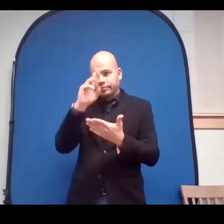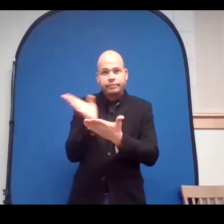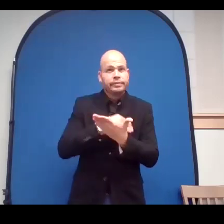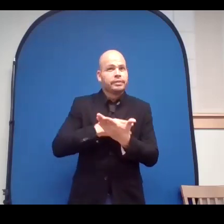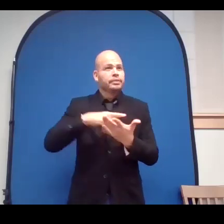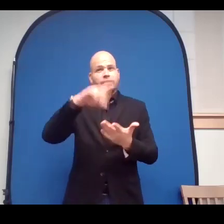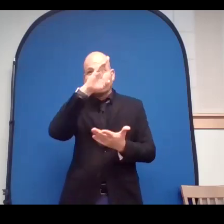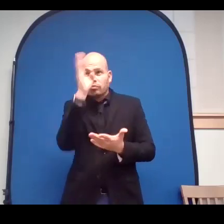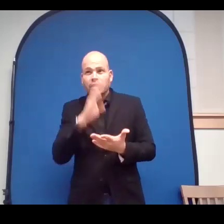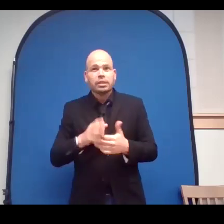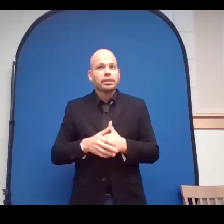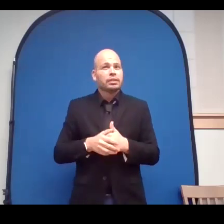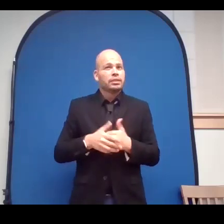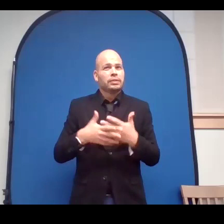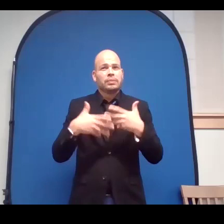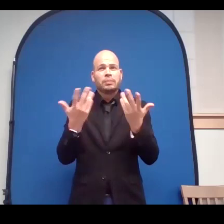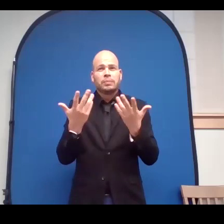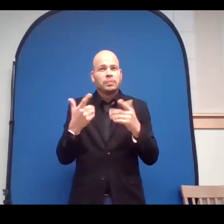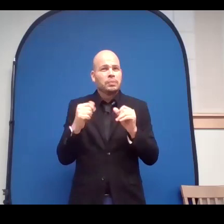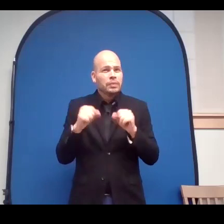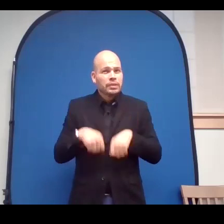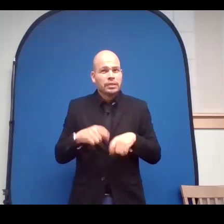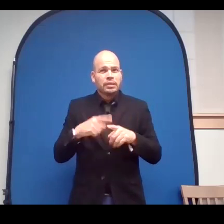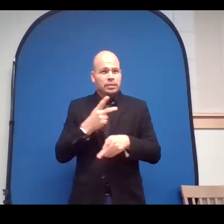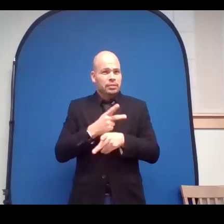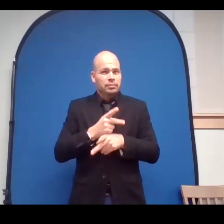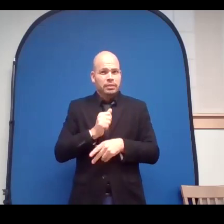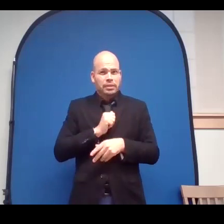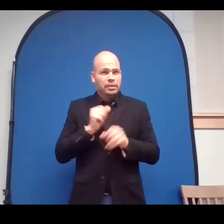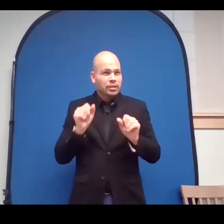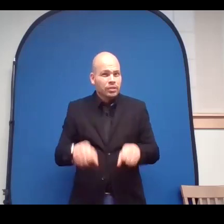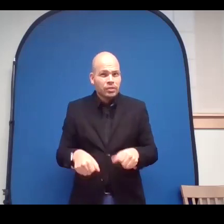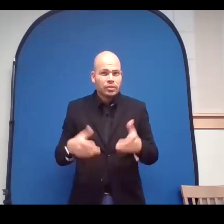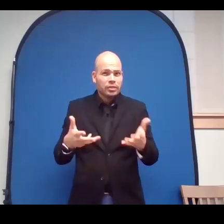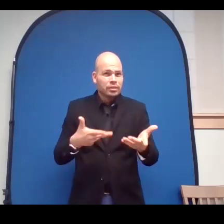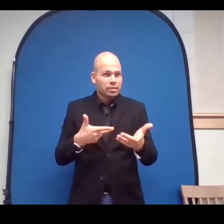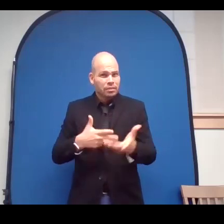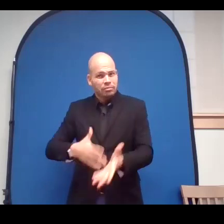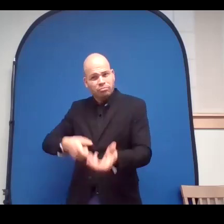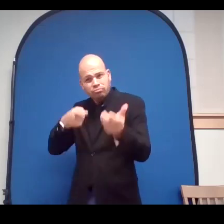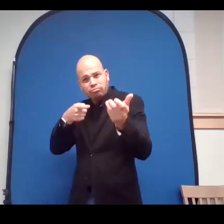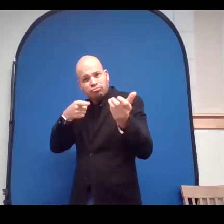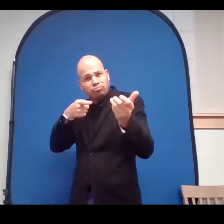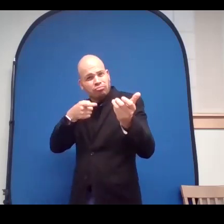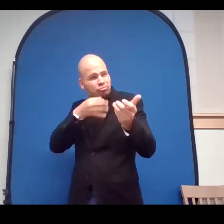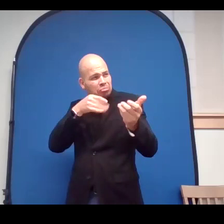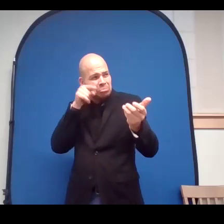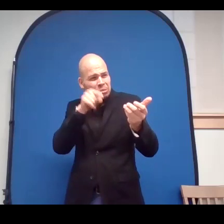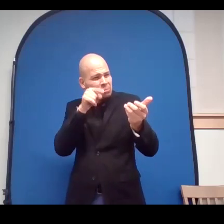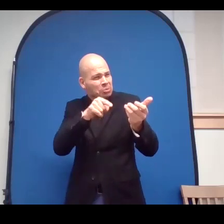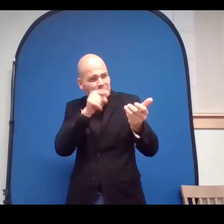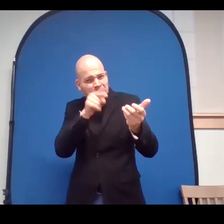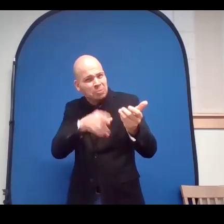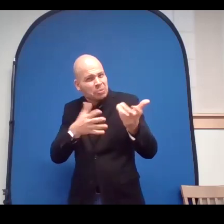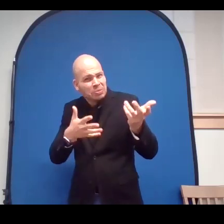of it, or he's got the capacity to take care of it. He's a trained marksman. And that the mental health